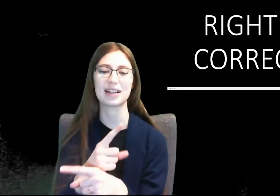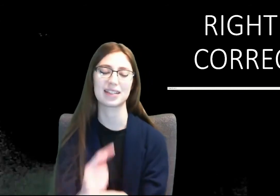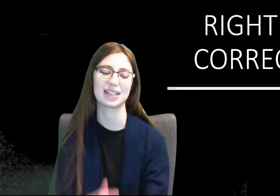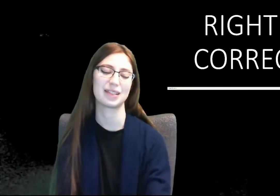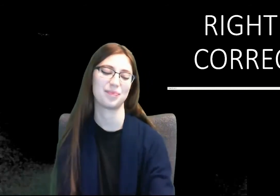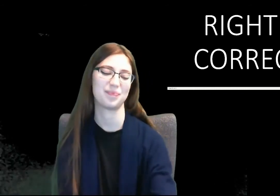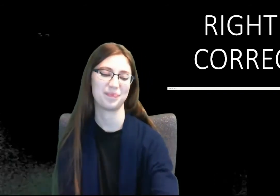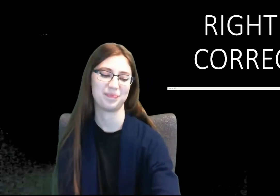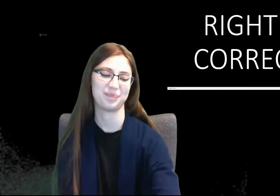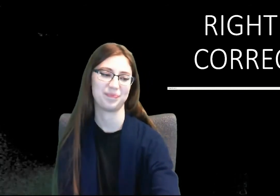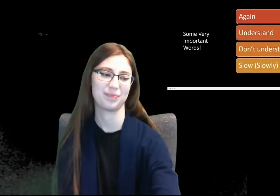Correct.